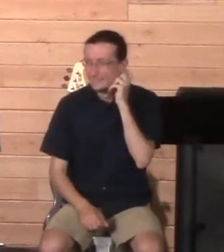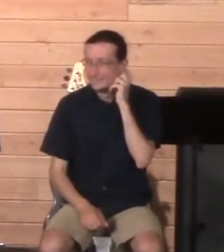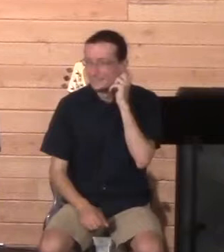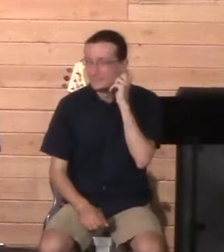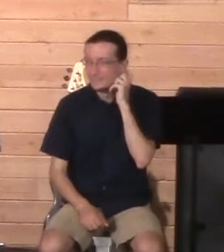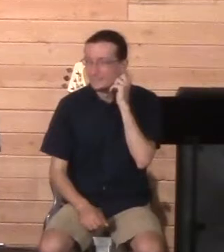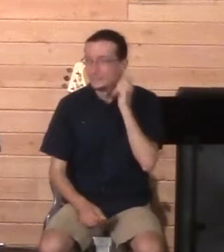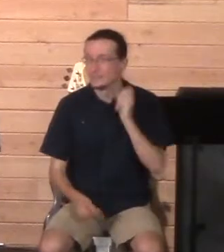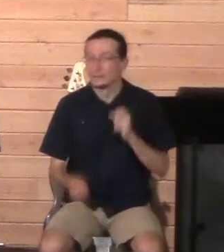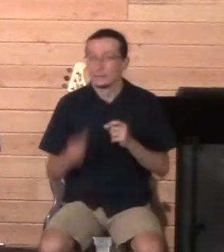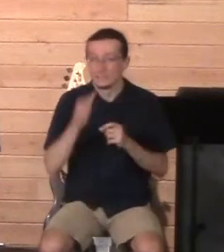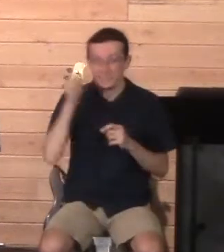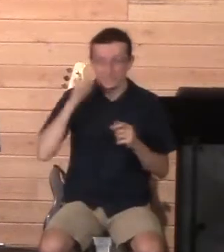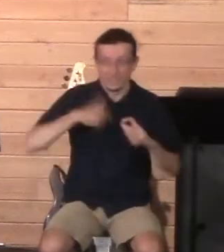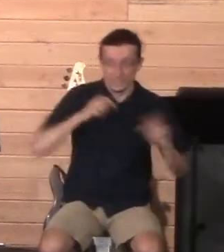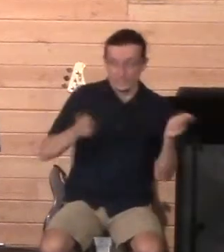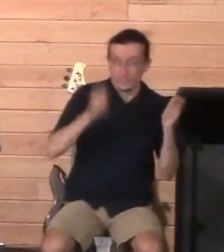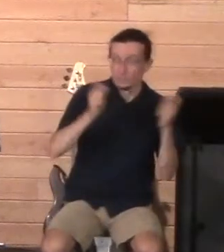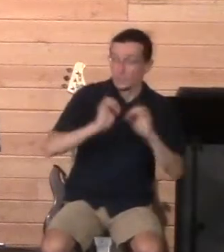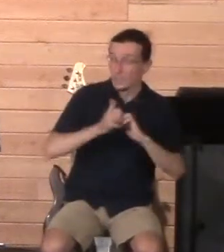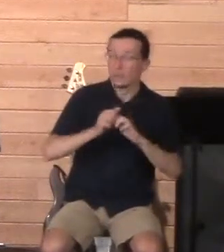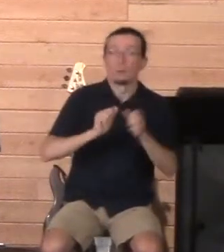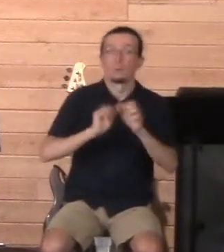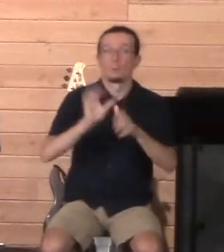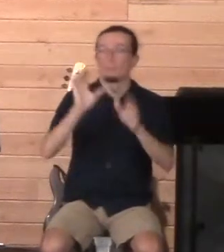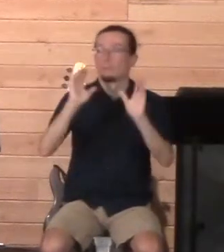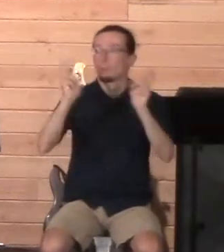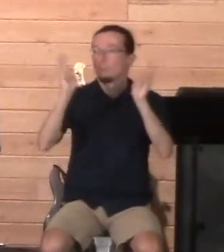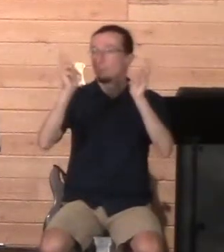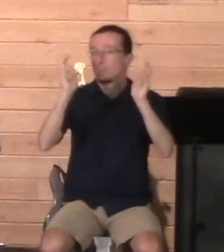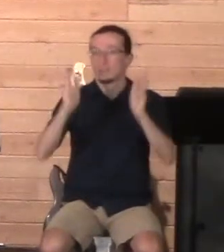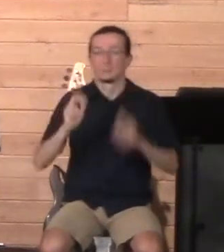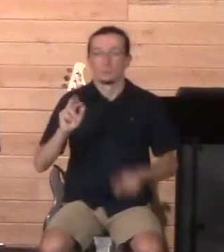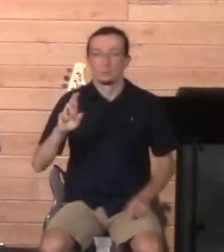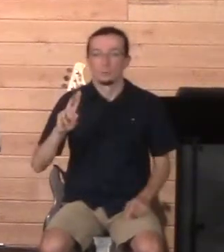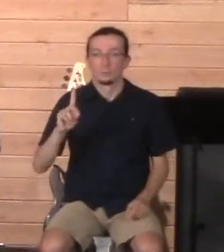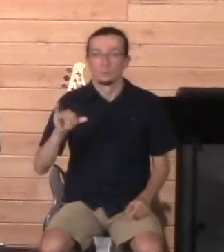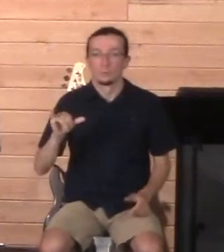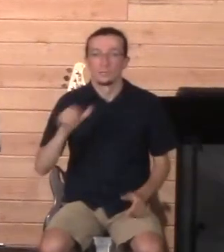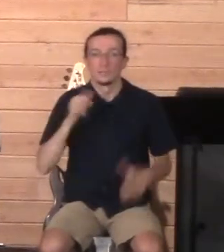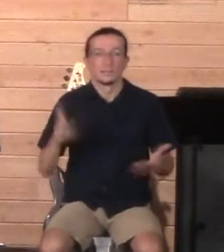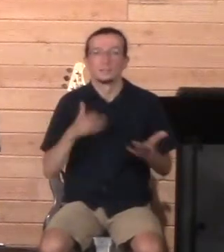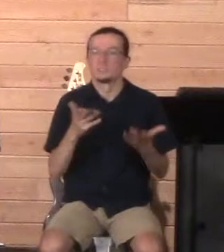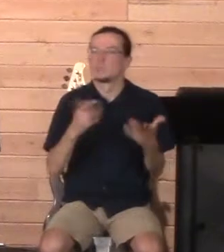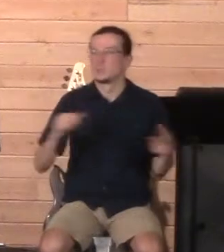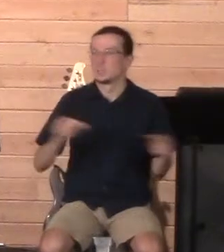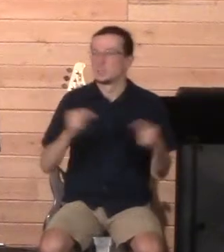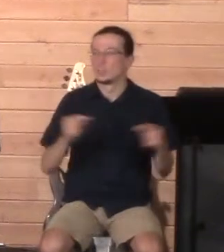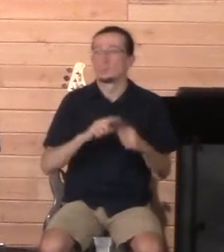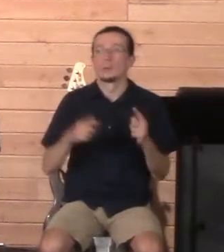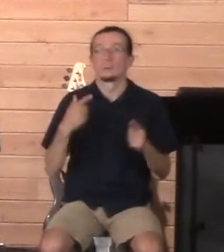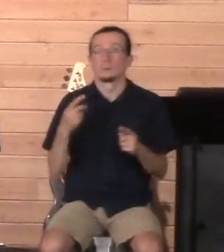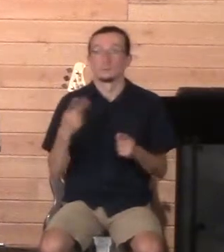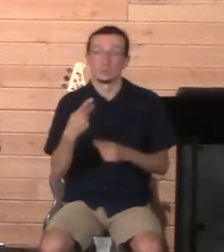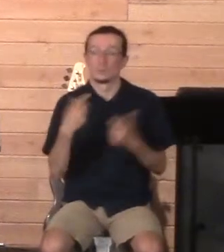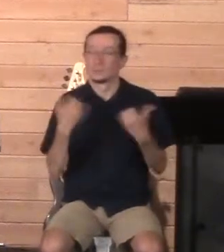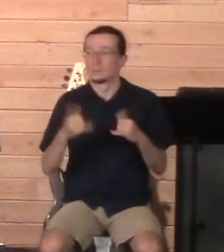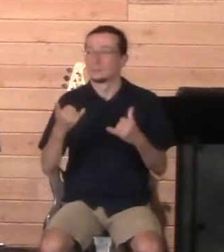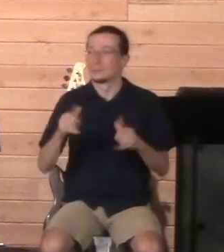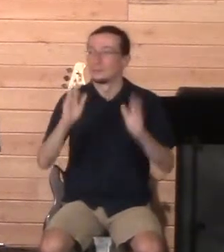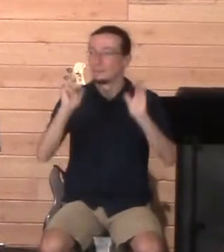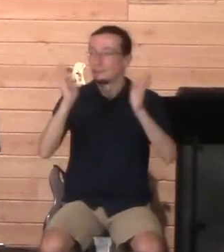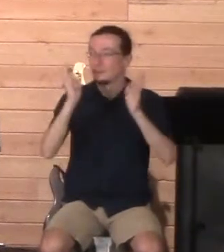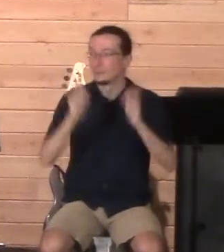I celebrated yesterday by playing hoops. Rudy, he's not here today. He's probably sore. We played hoops.